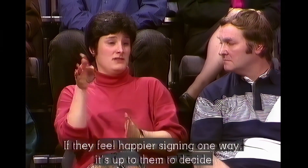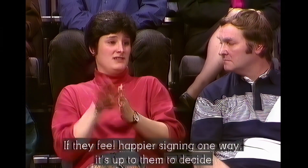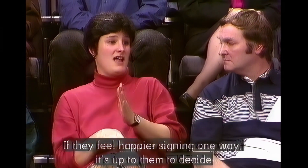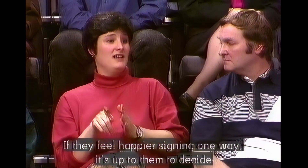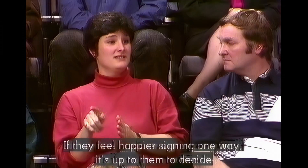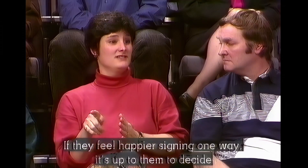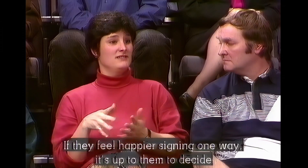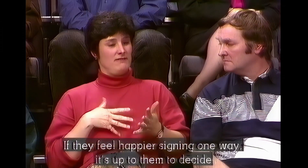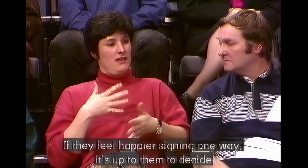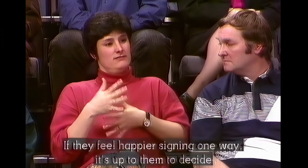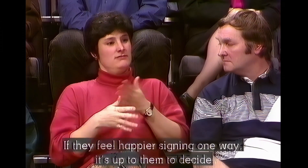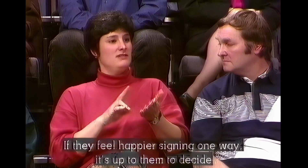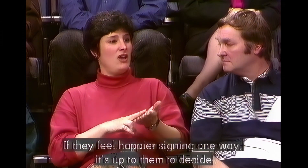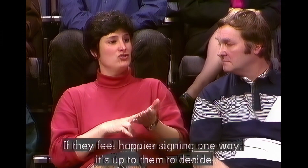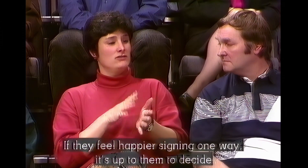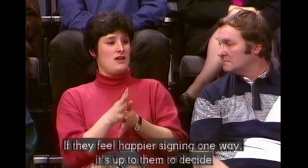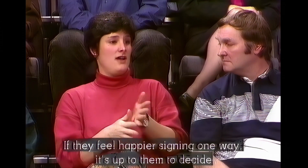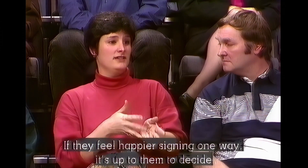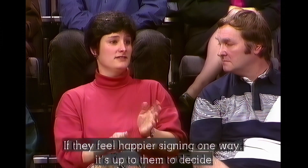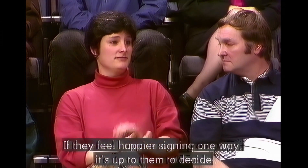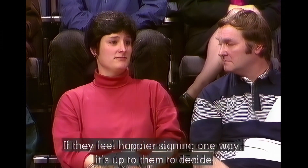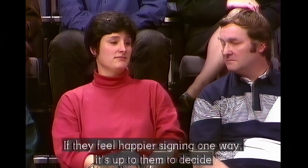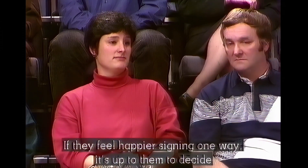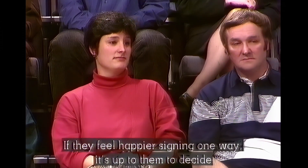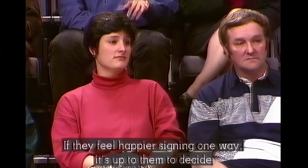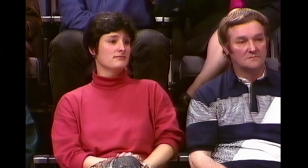way, it's up to them to decide, whatever comes naturally.